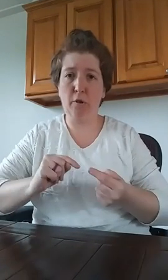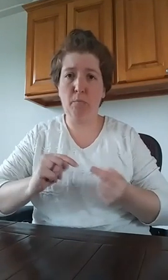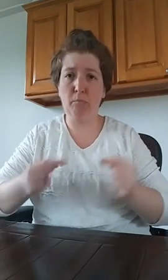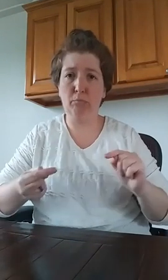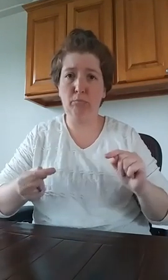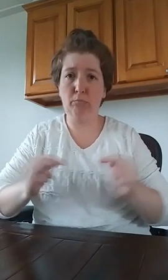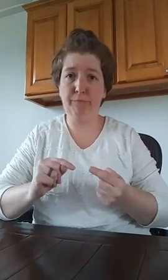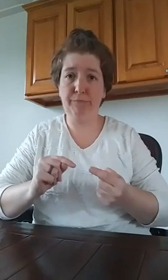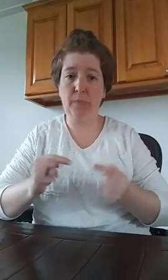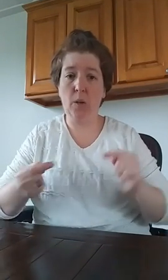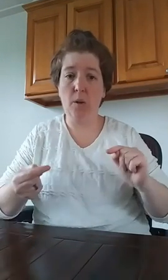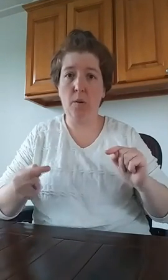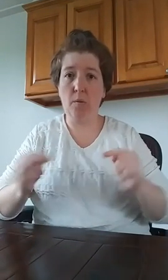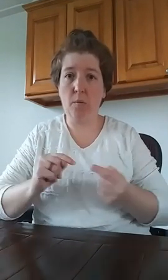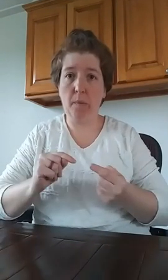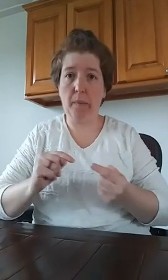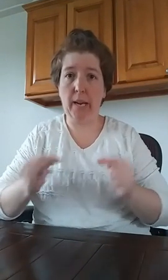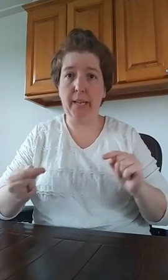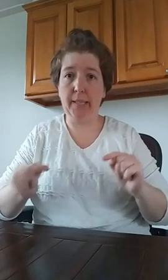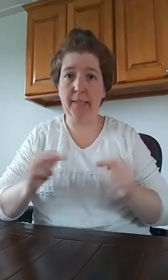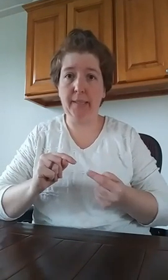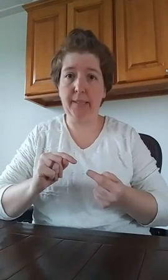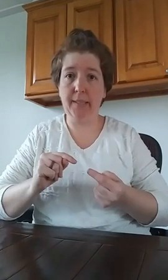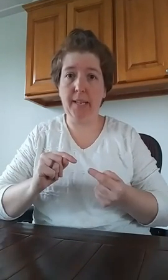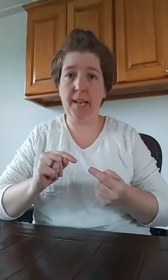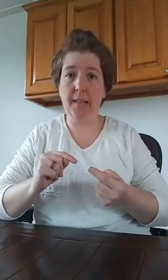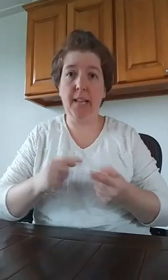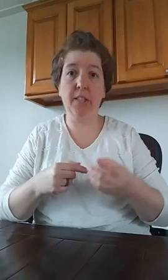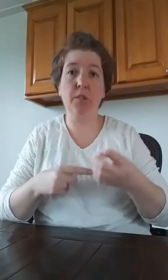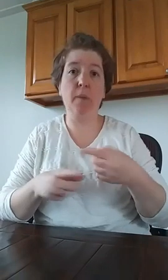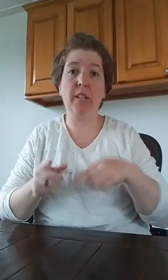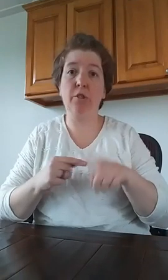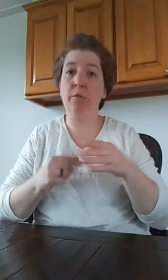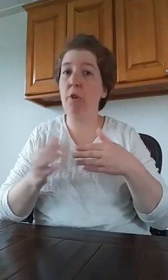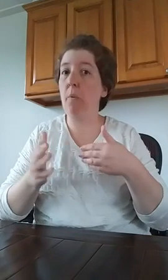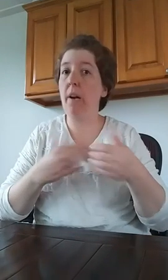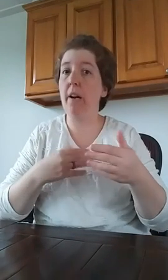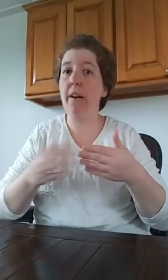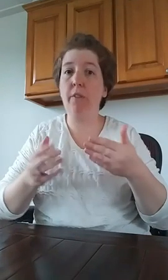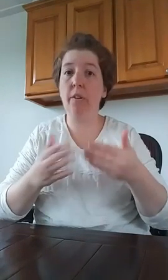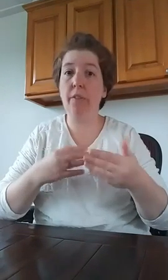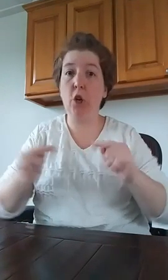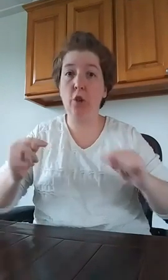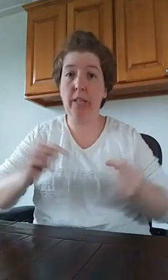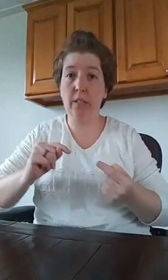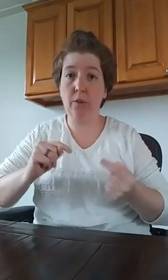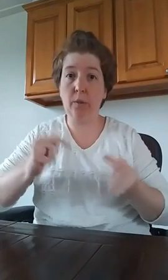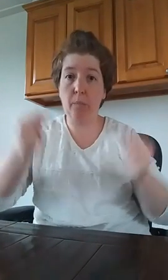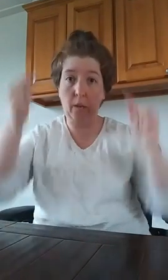or pain and that's directional so wherever the hurt is you can put